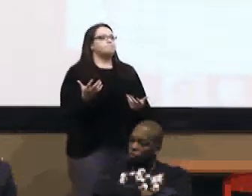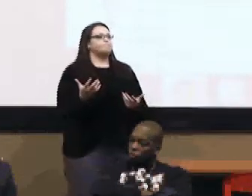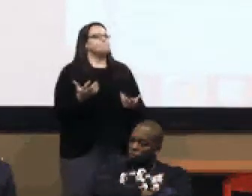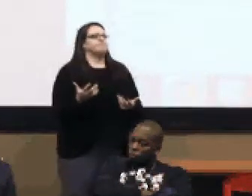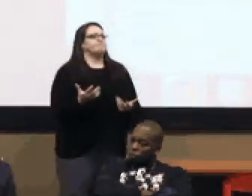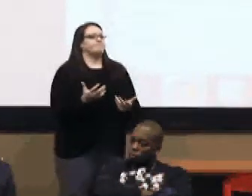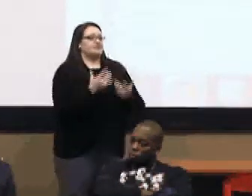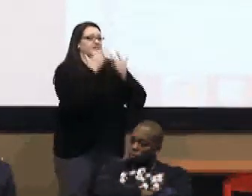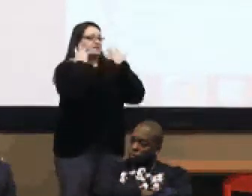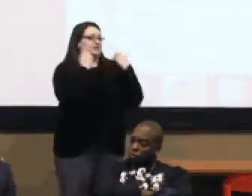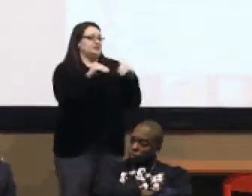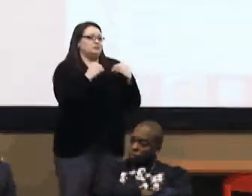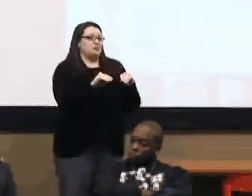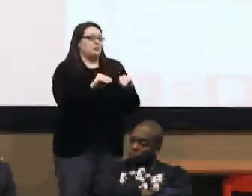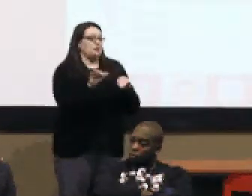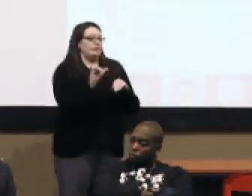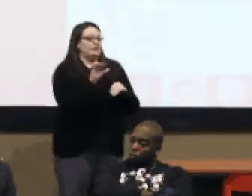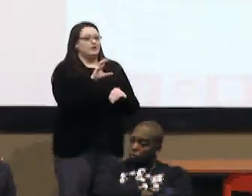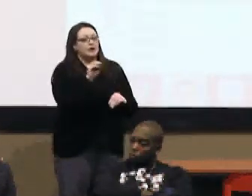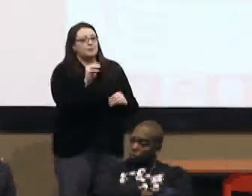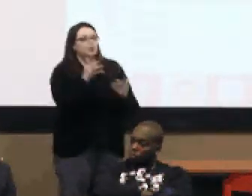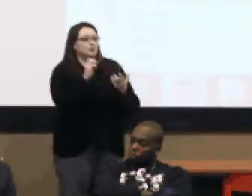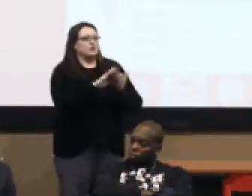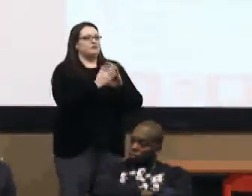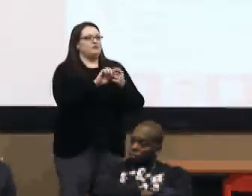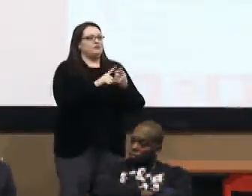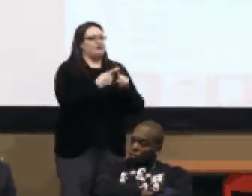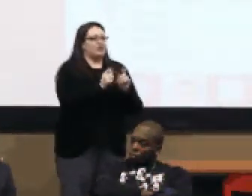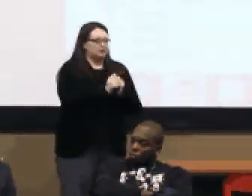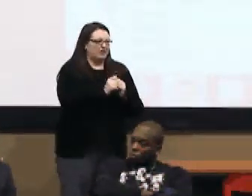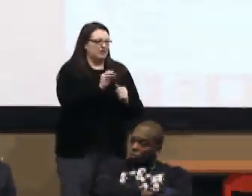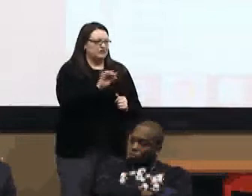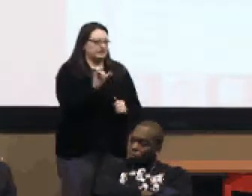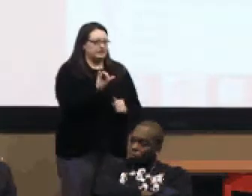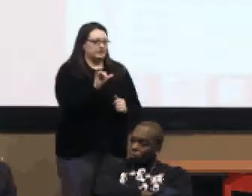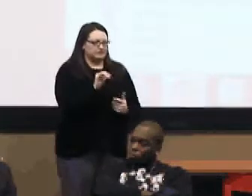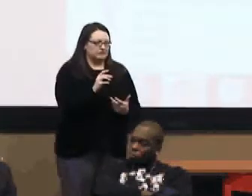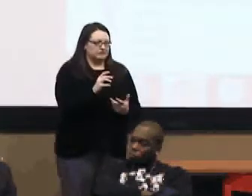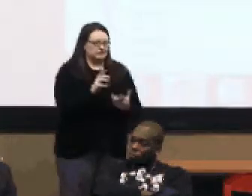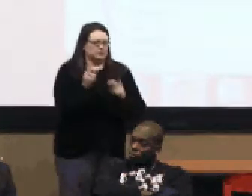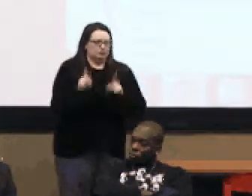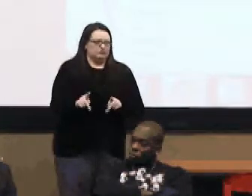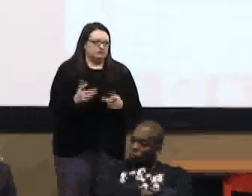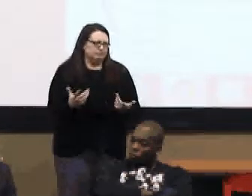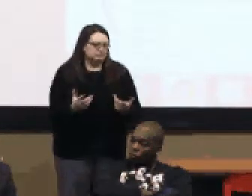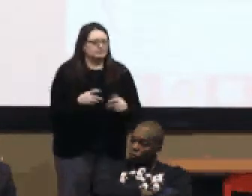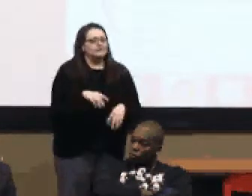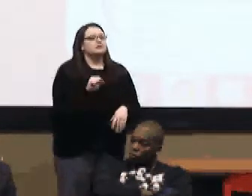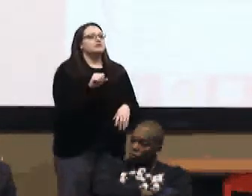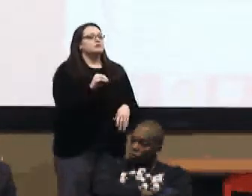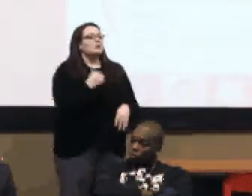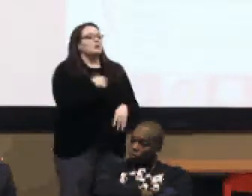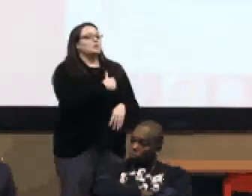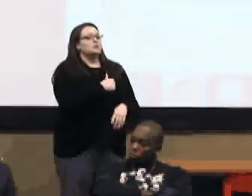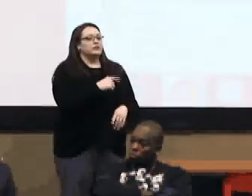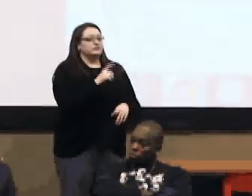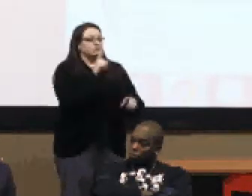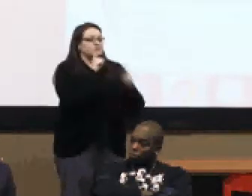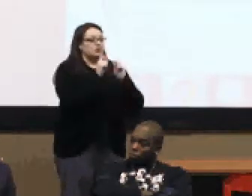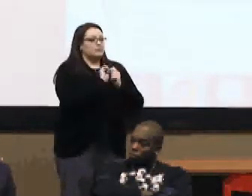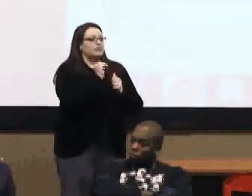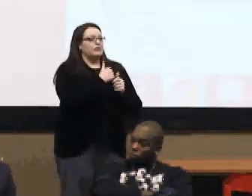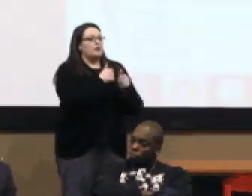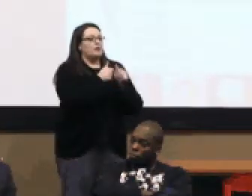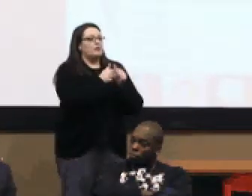a friendly store, like a company you would want to be friends with if it was like manifested as a person. So we talk to our followers